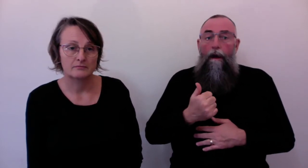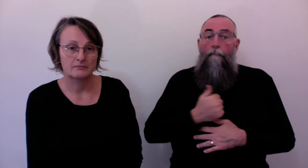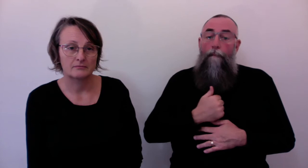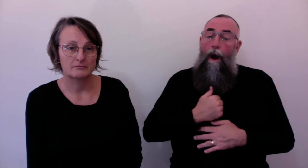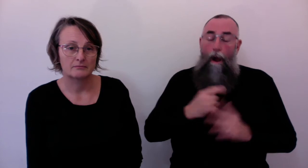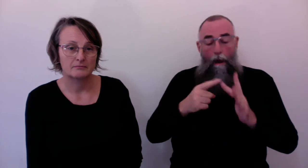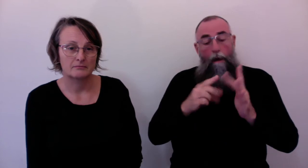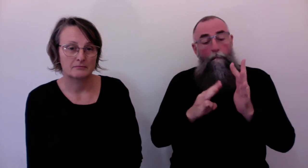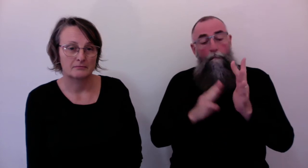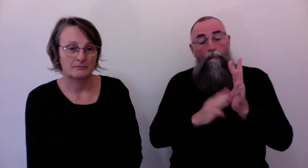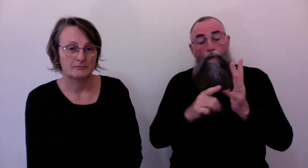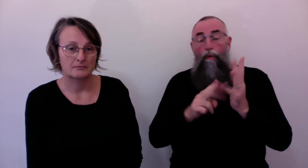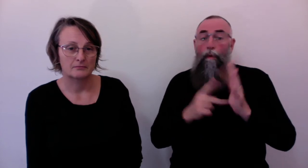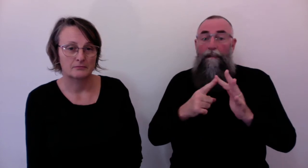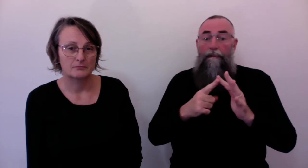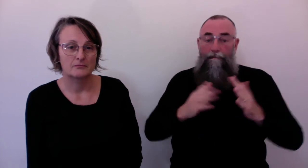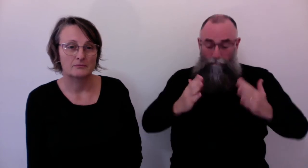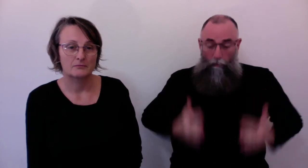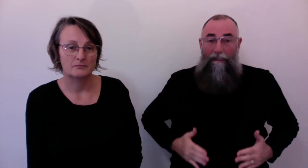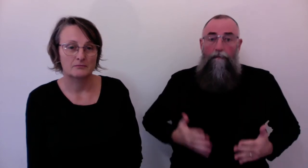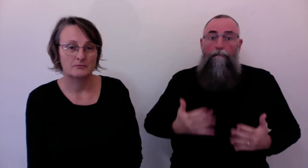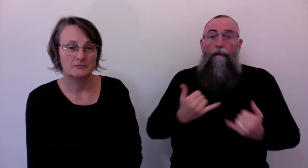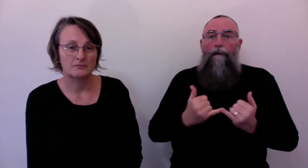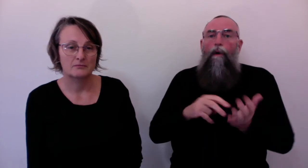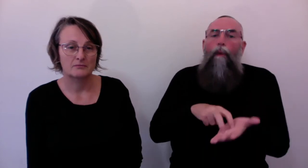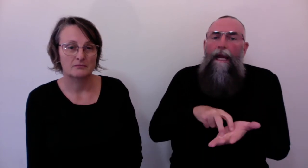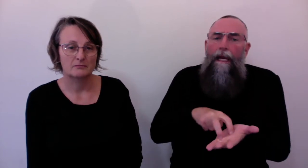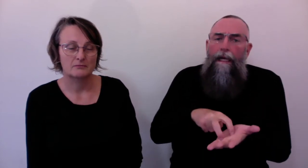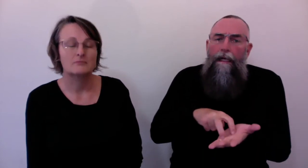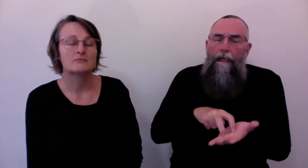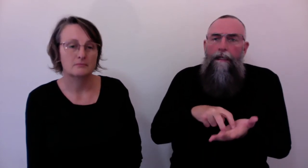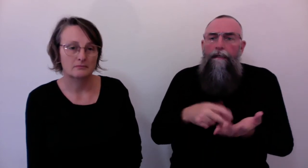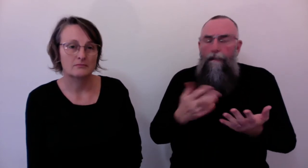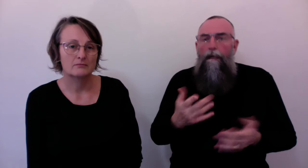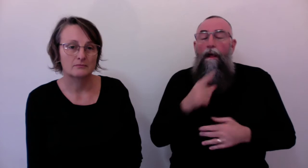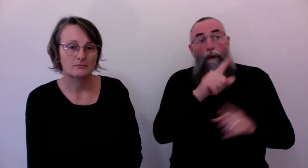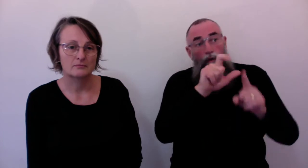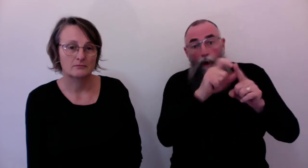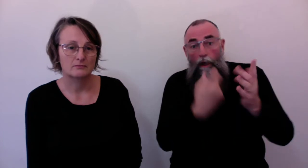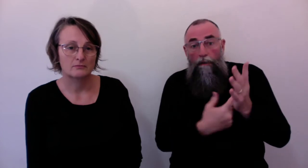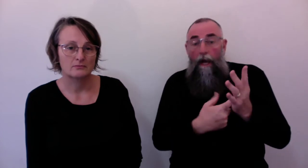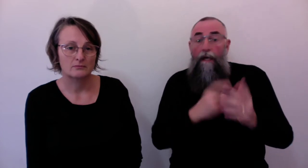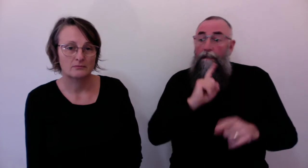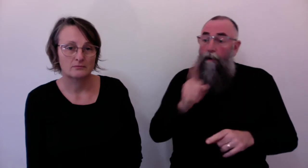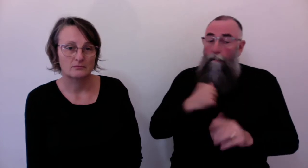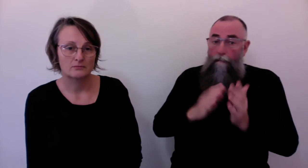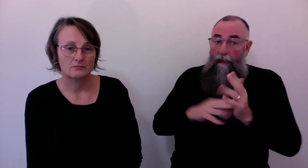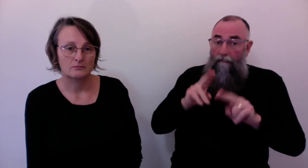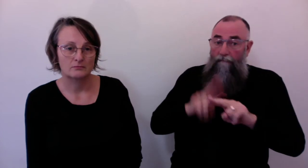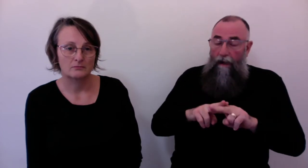low, so what happened was the doctors told my parents that the meningitis was going to